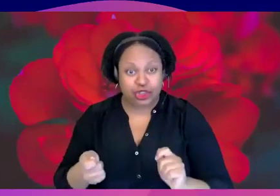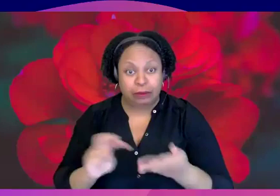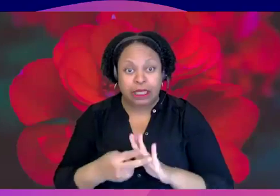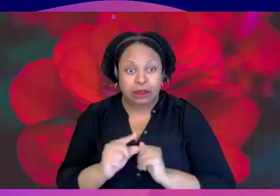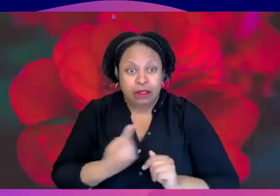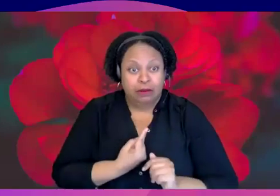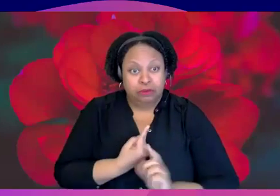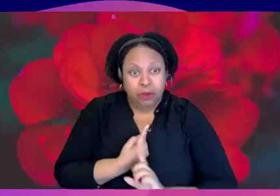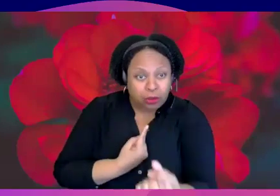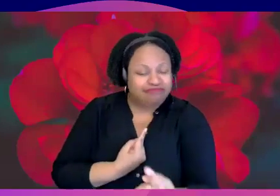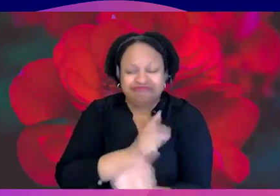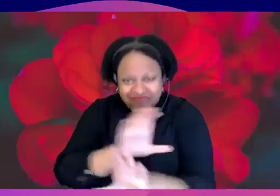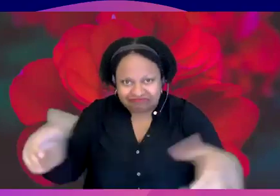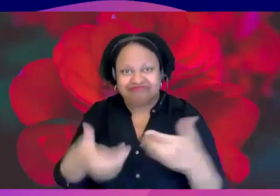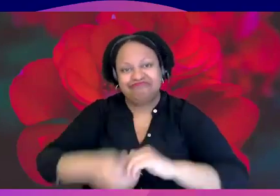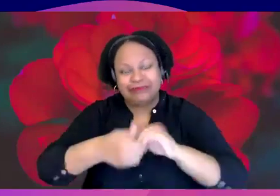together.